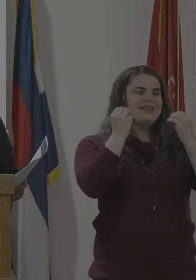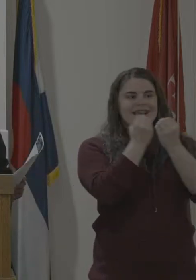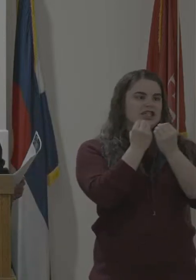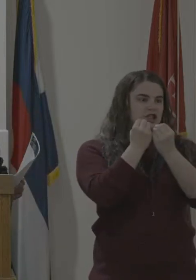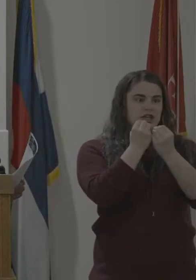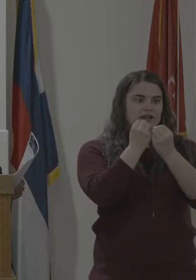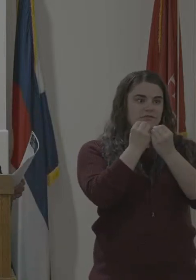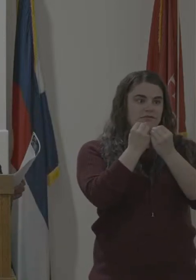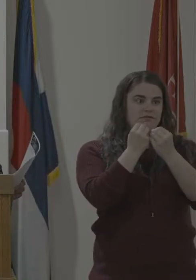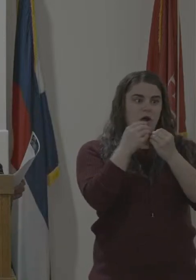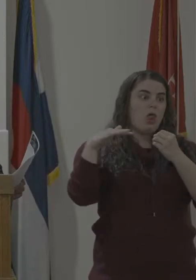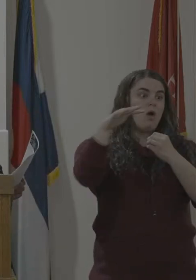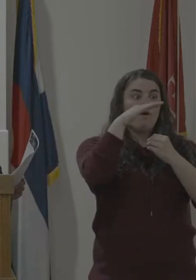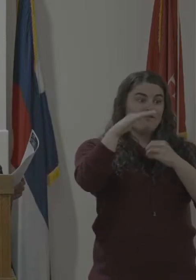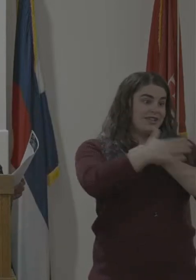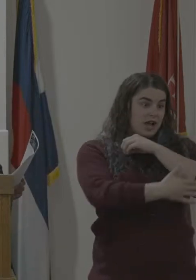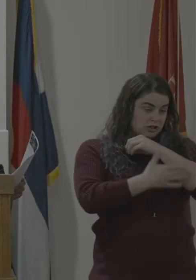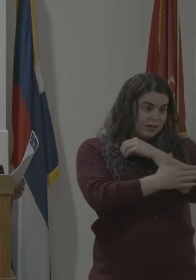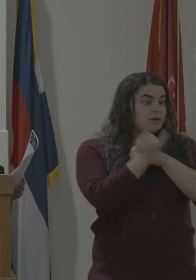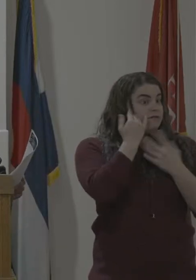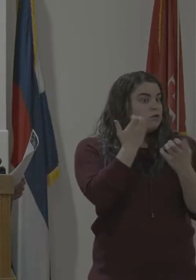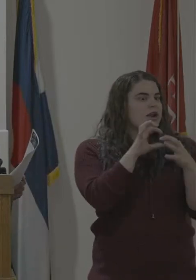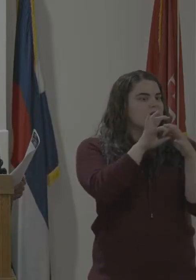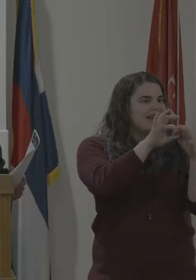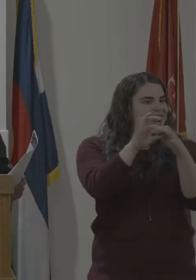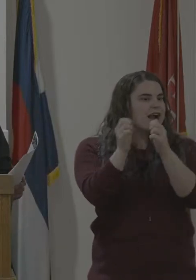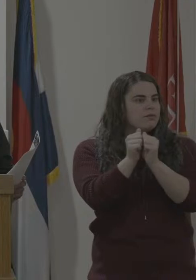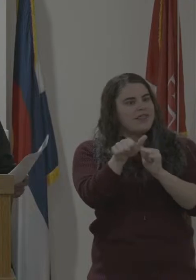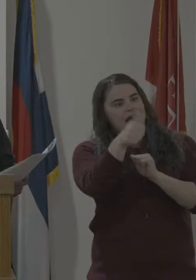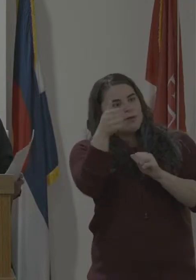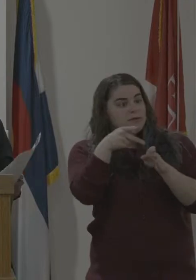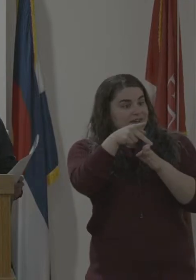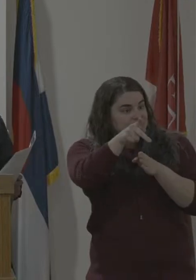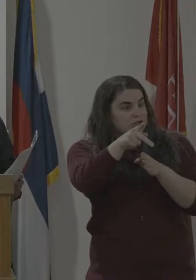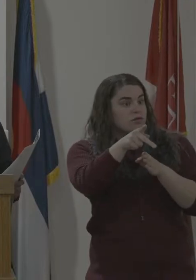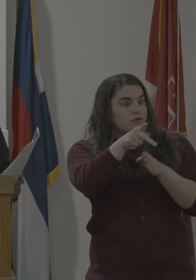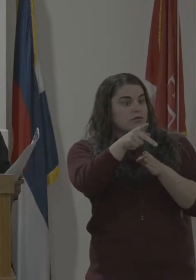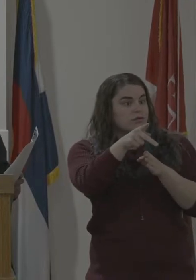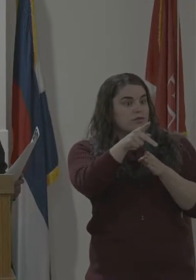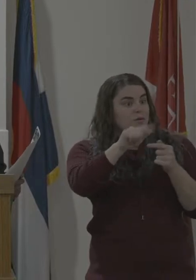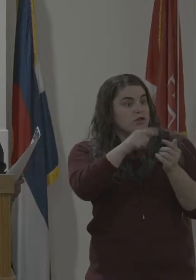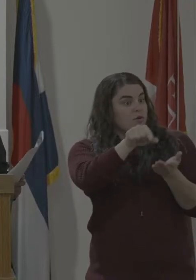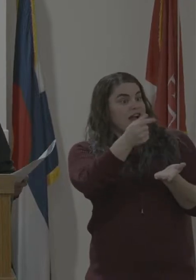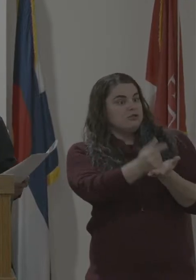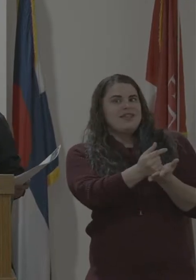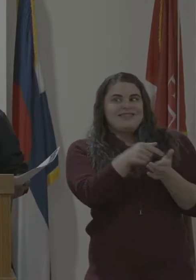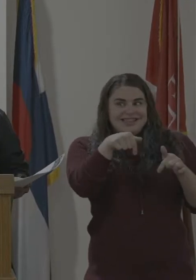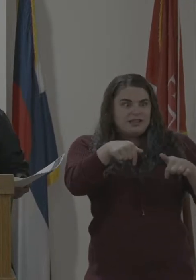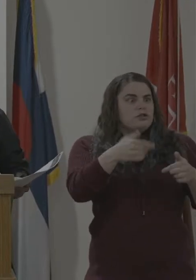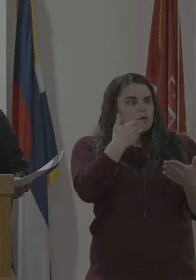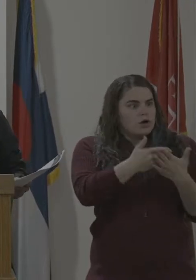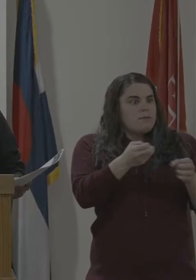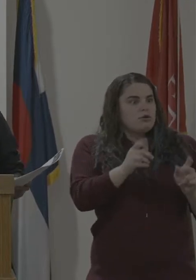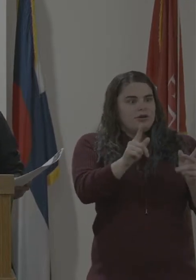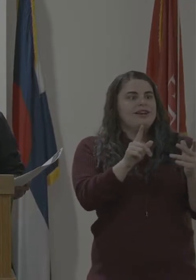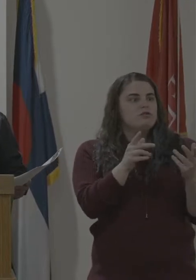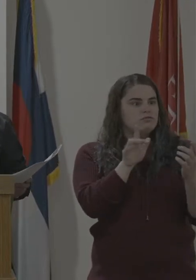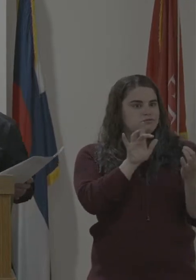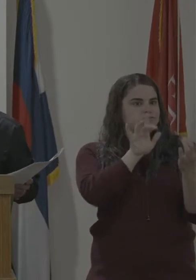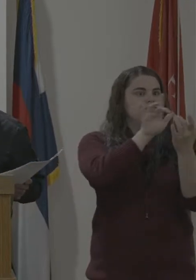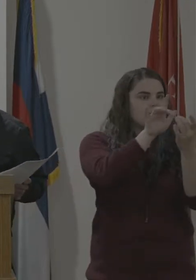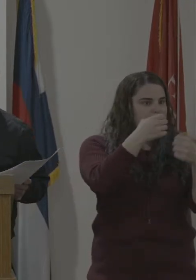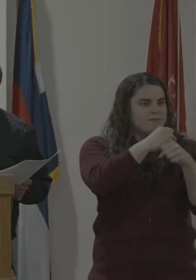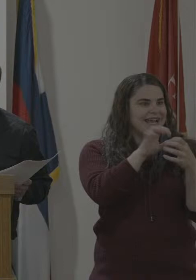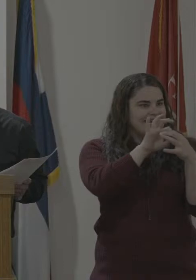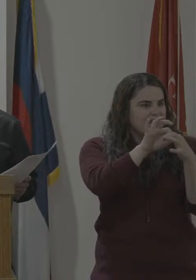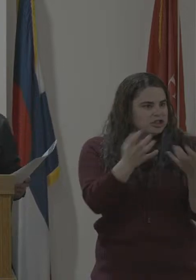to connect with professionals as you leave school, it's a good opportunity to make some connections. And a